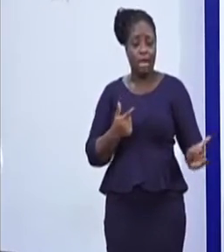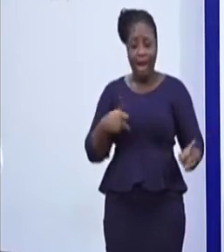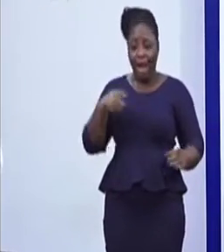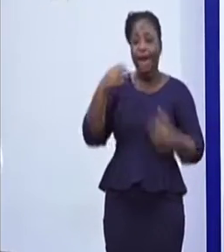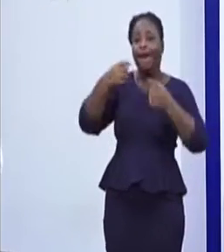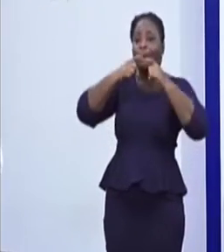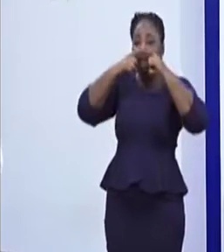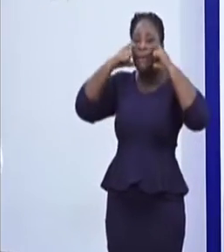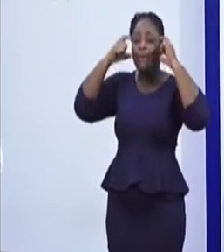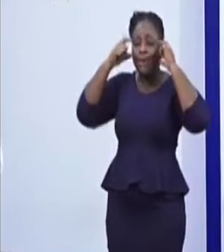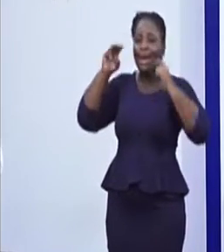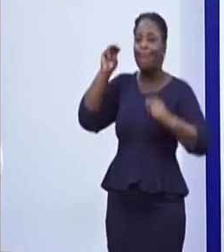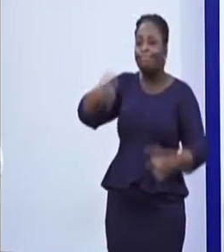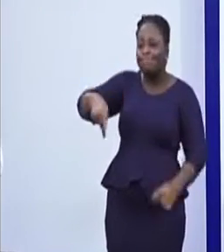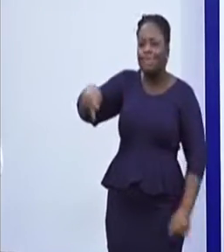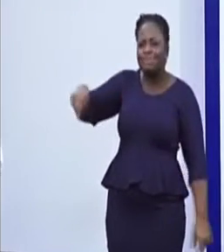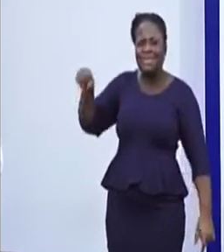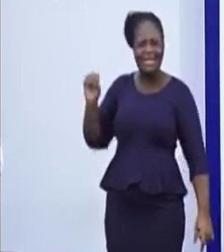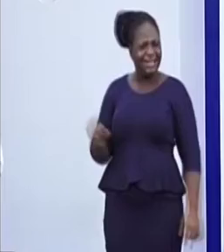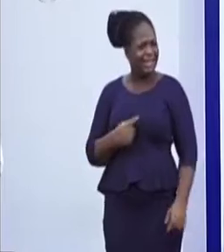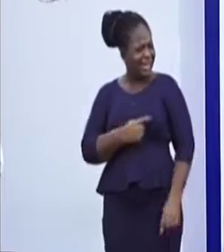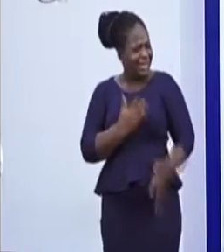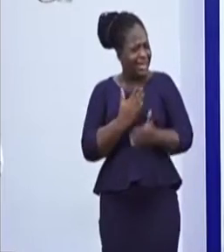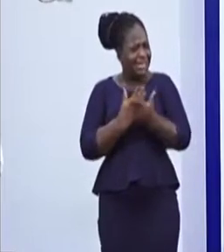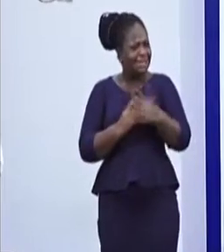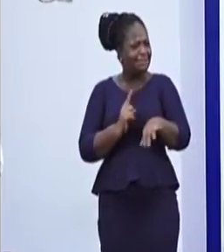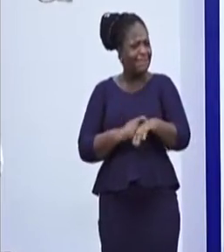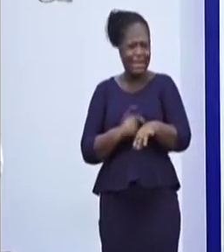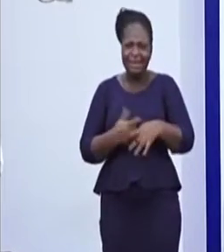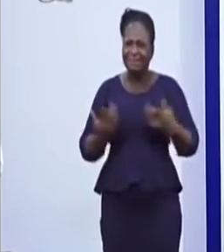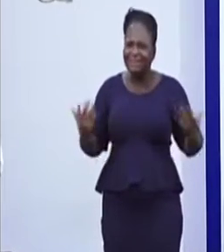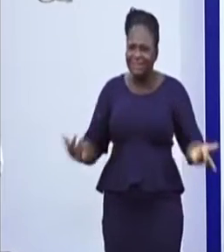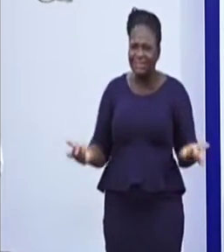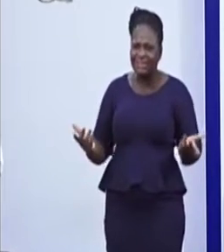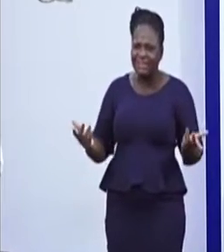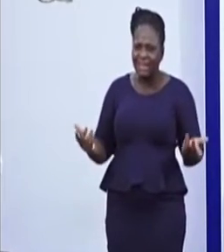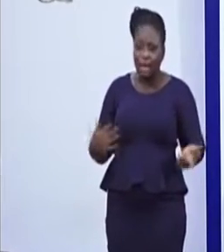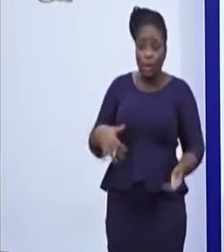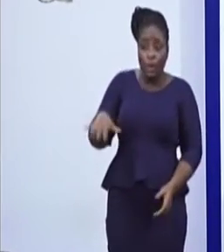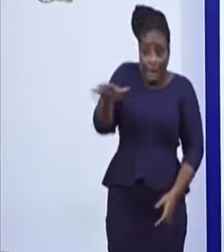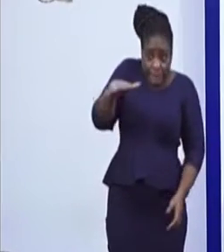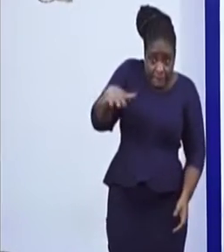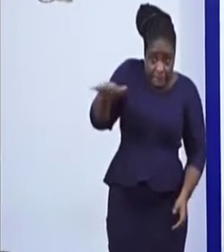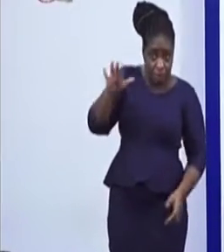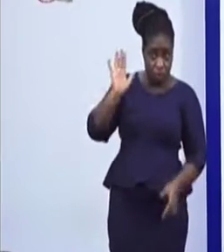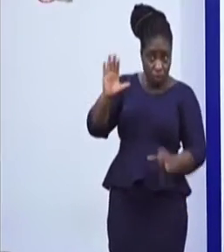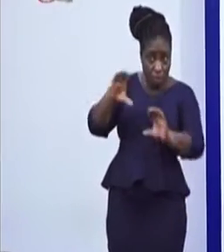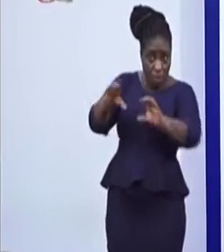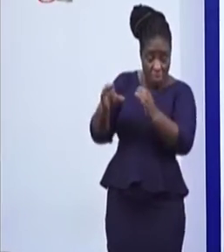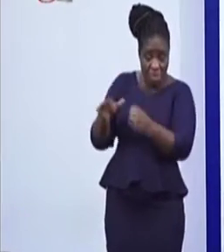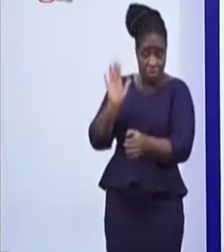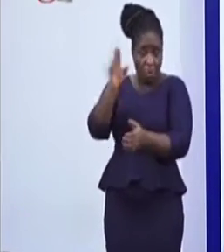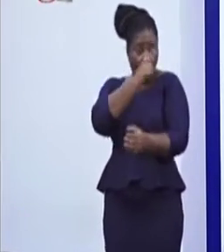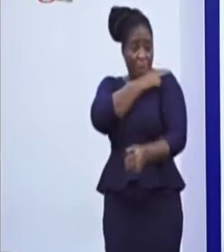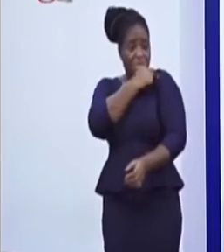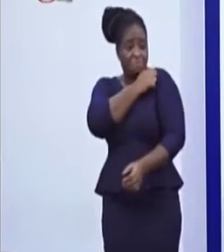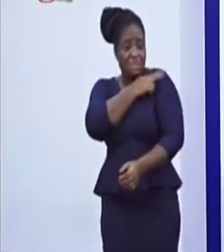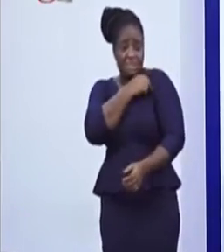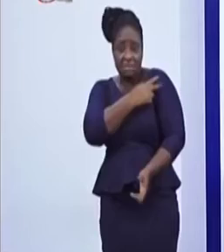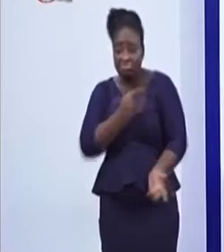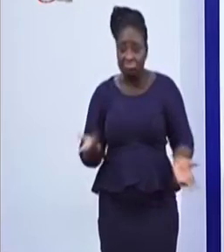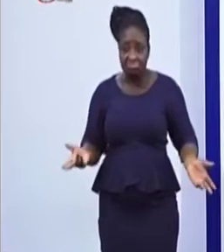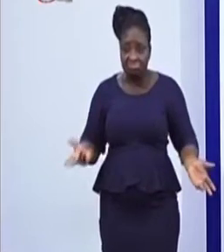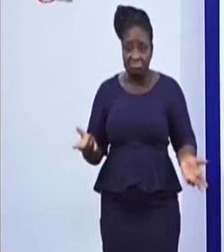PPEs, I do that. But sometimes, you know, even within the community, in the hospitals, I'm not